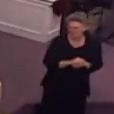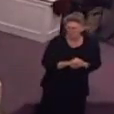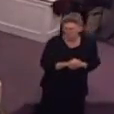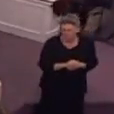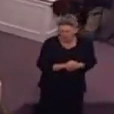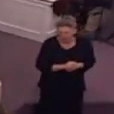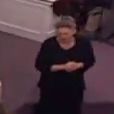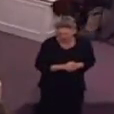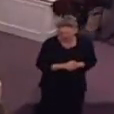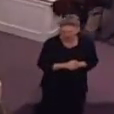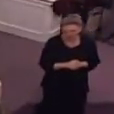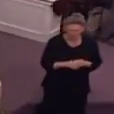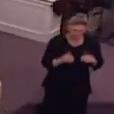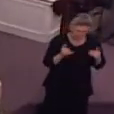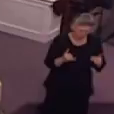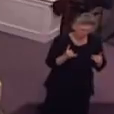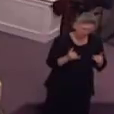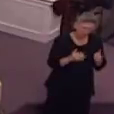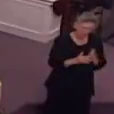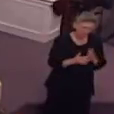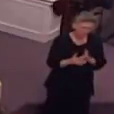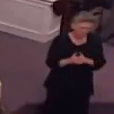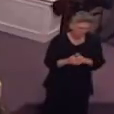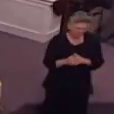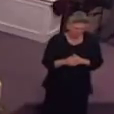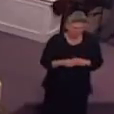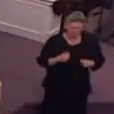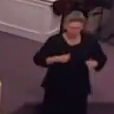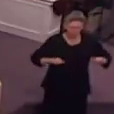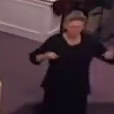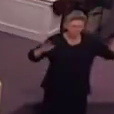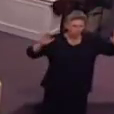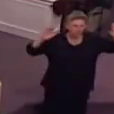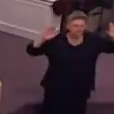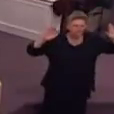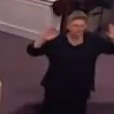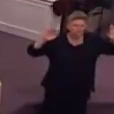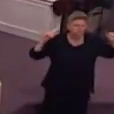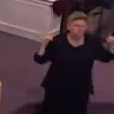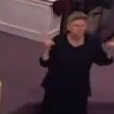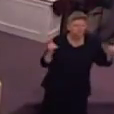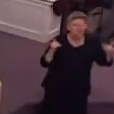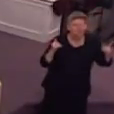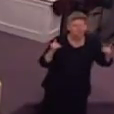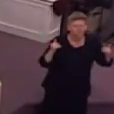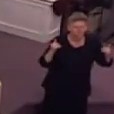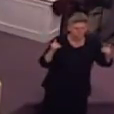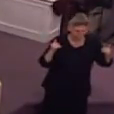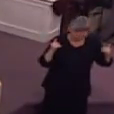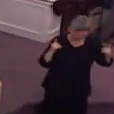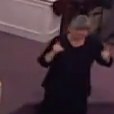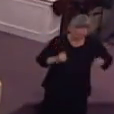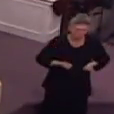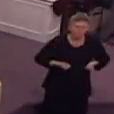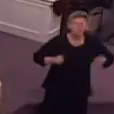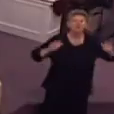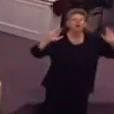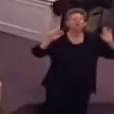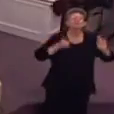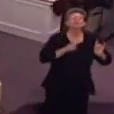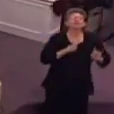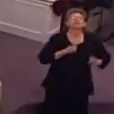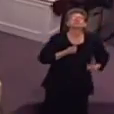staring. Today, Jesus, we surrender to you. Today, Jesus, we offer ourselves to